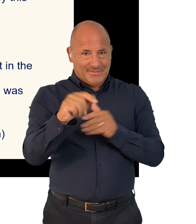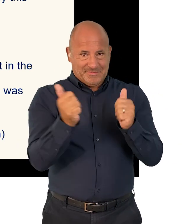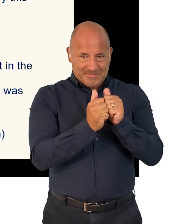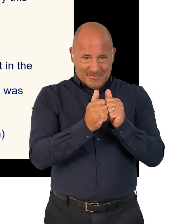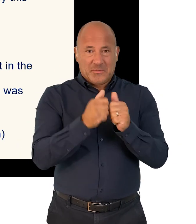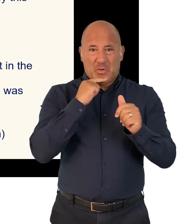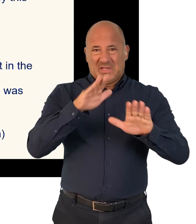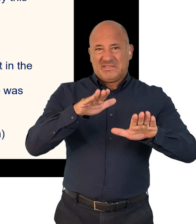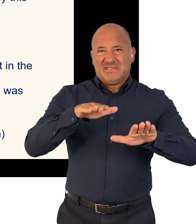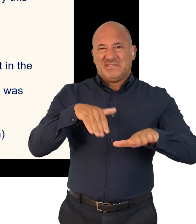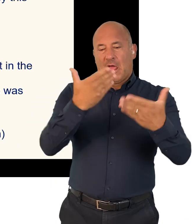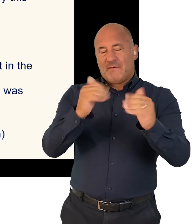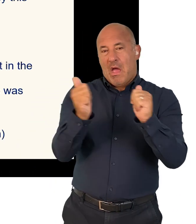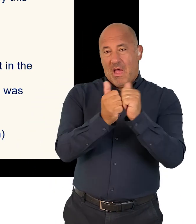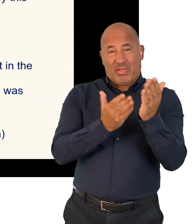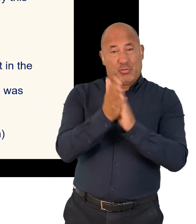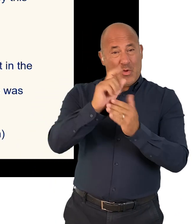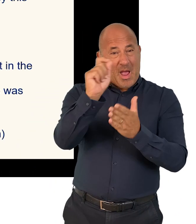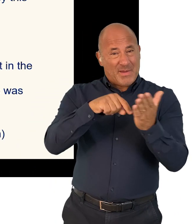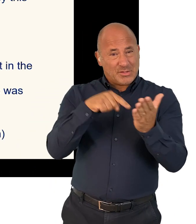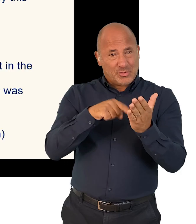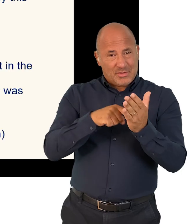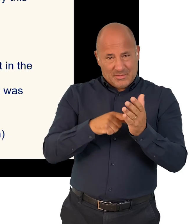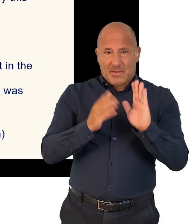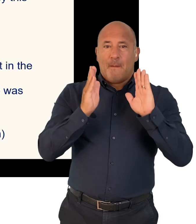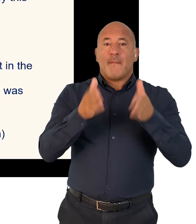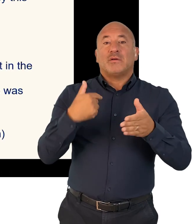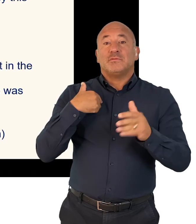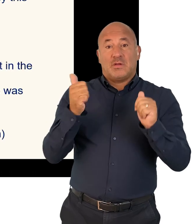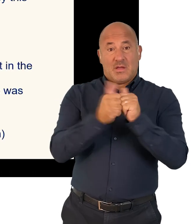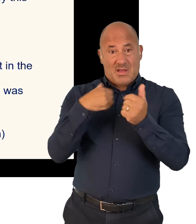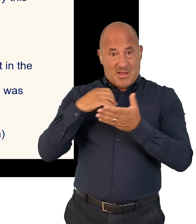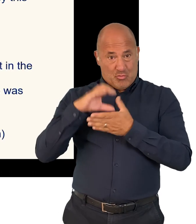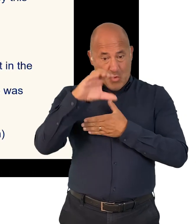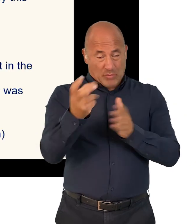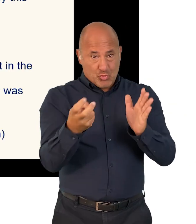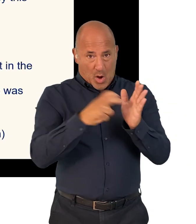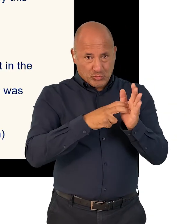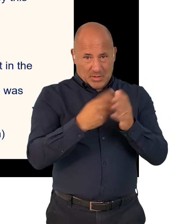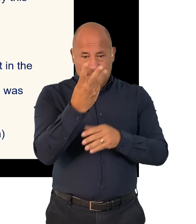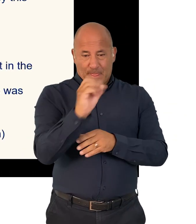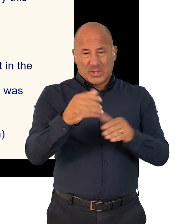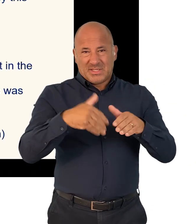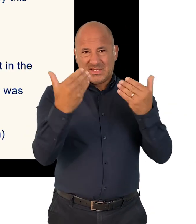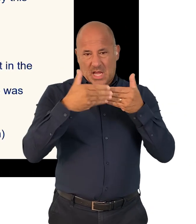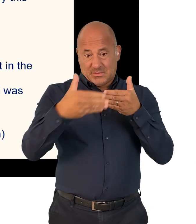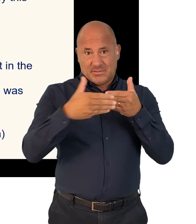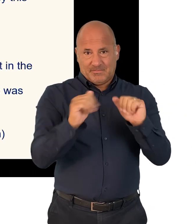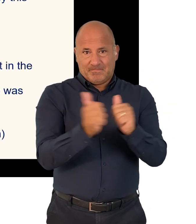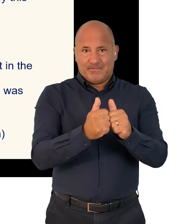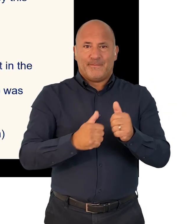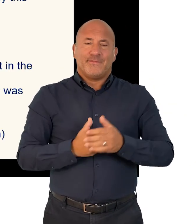commit to delivery of the project set out in your application. This has to be within 30 days of the grant agreement being